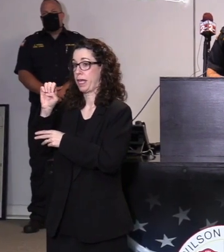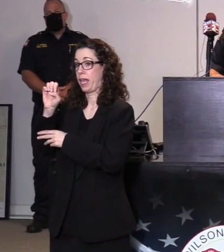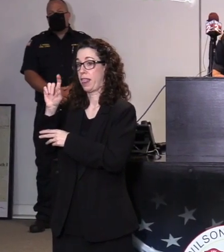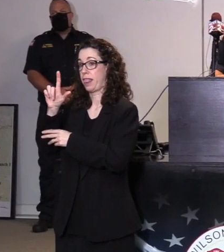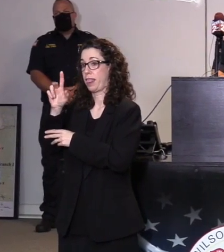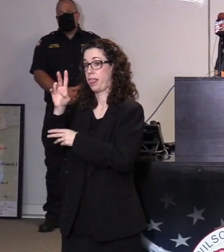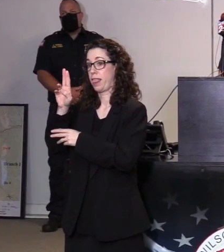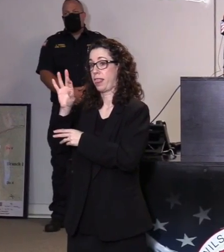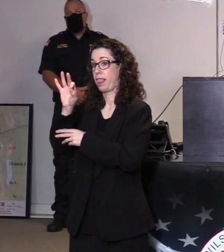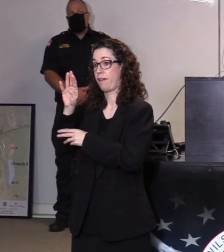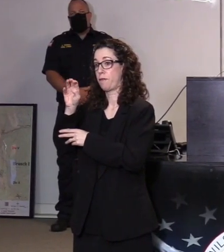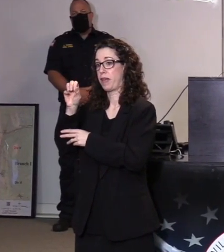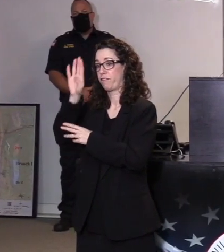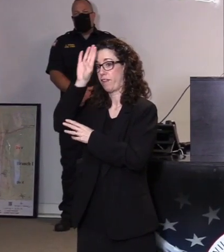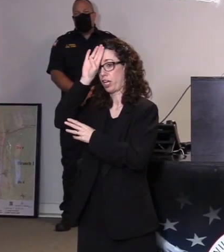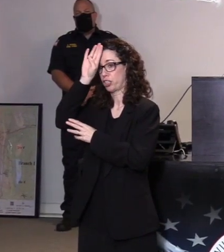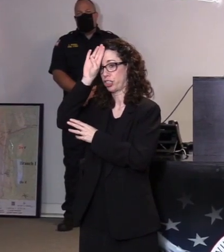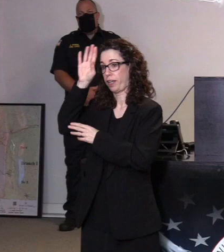Chief, City of Mount Juliet,